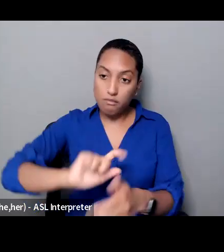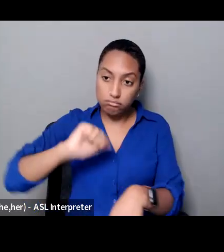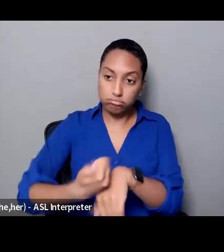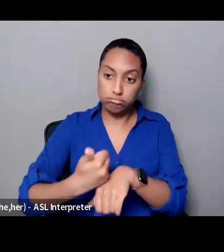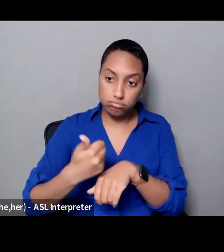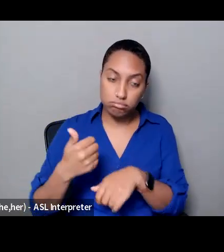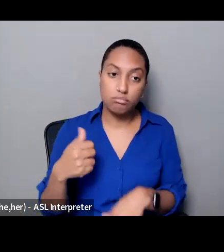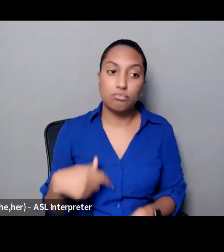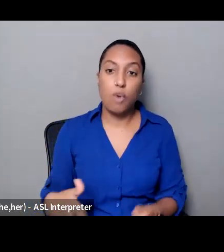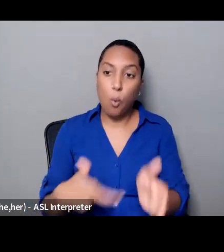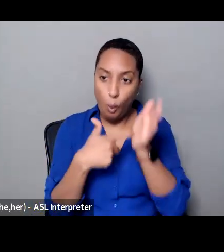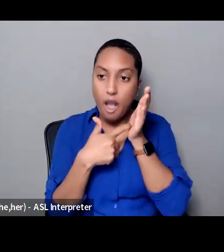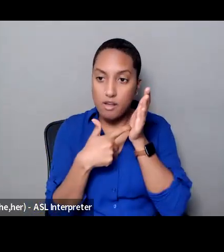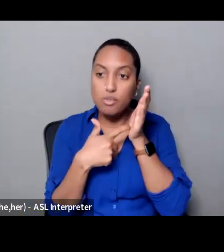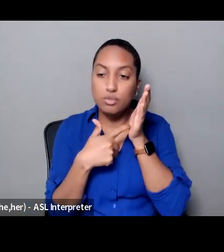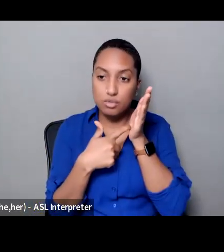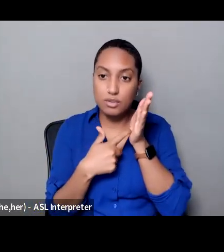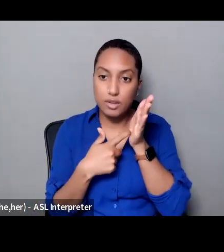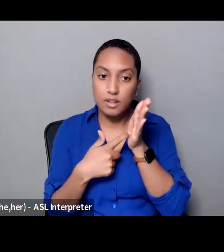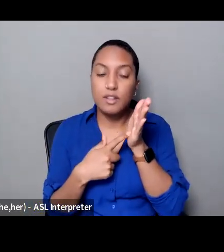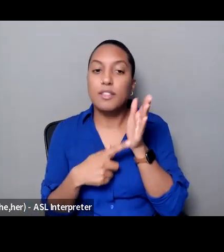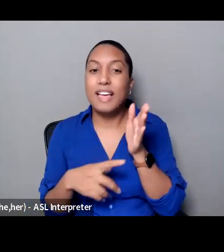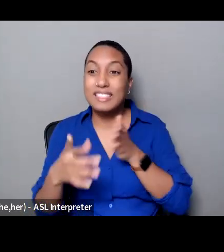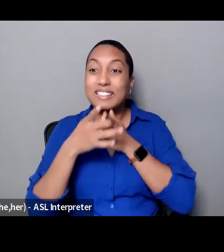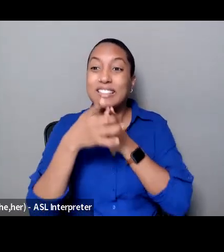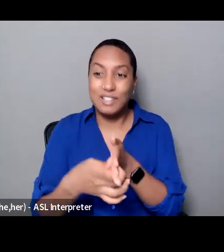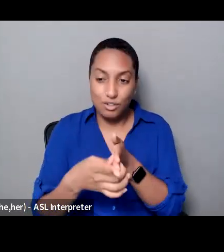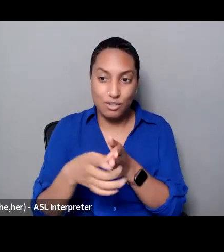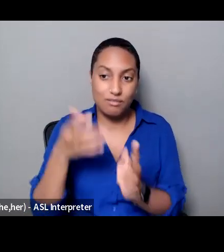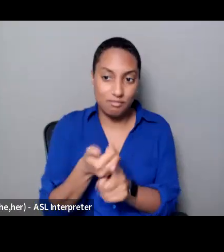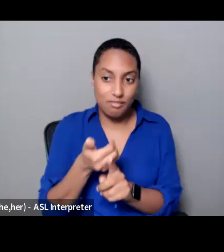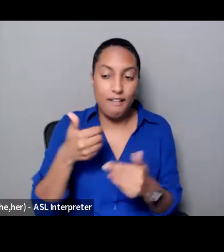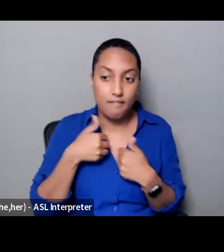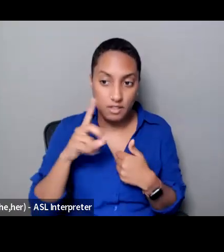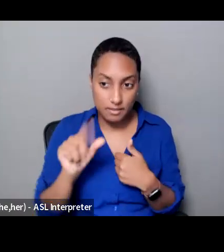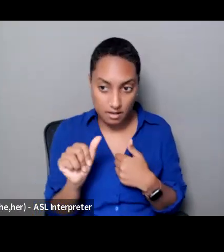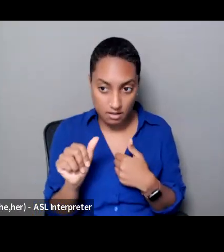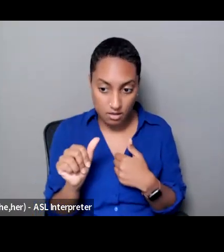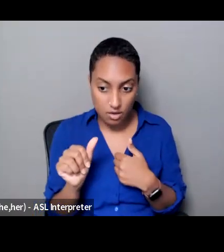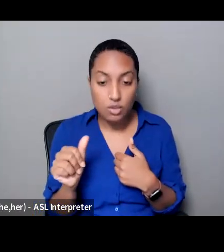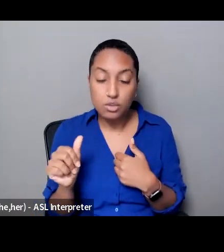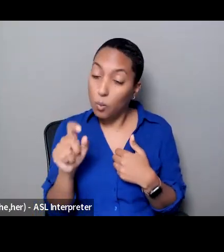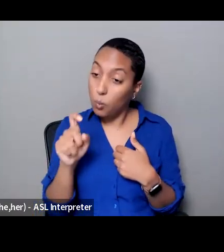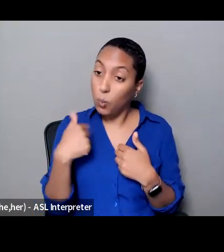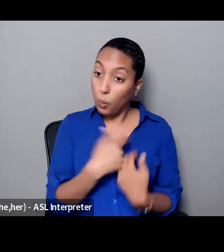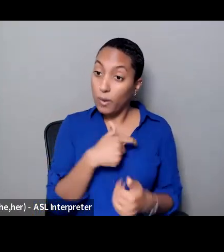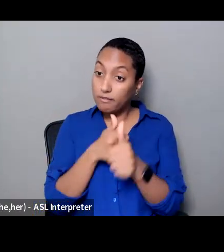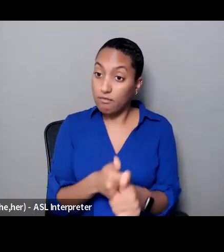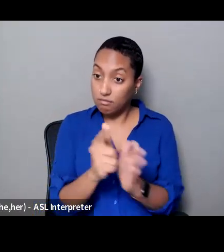And so we must do those things in order to be compliant, but it isn't about compliance.